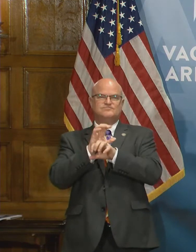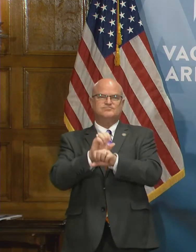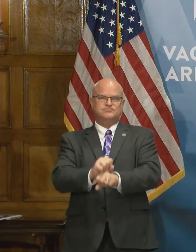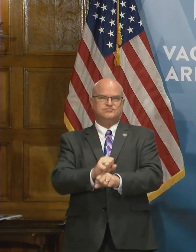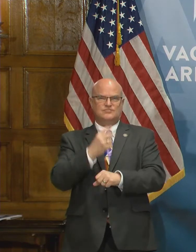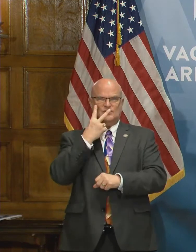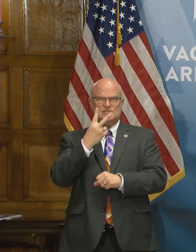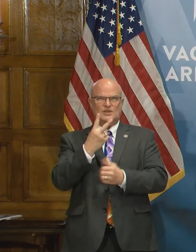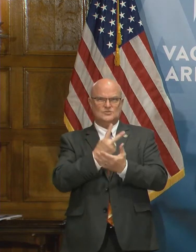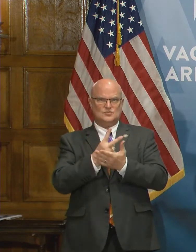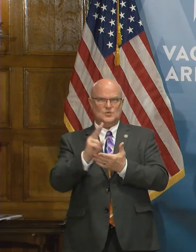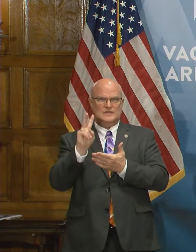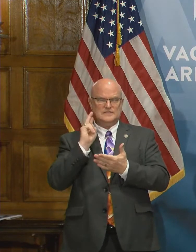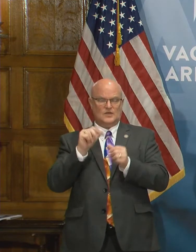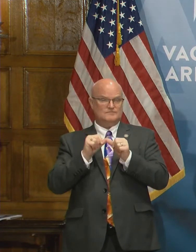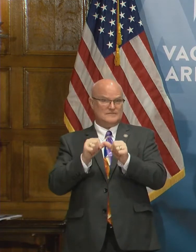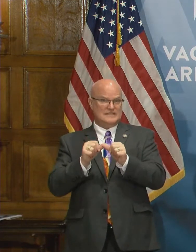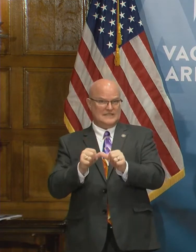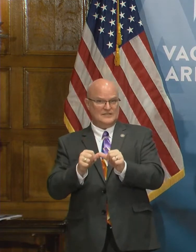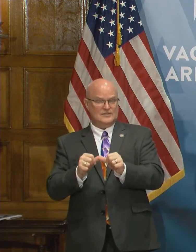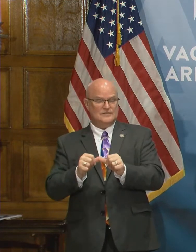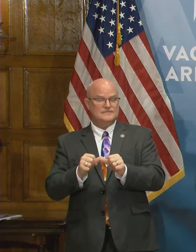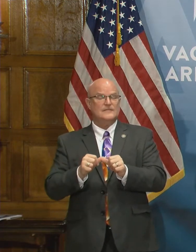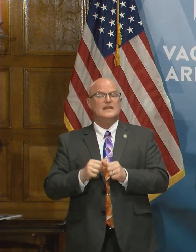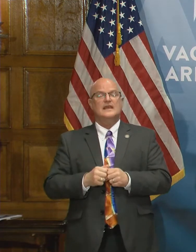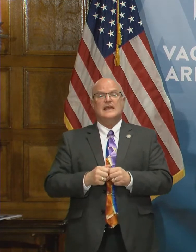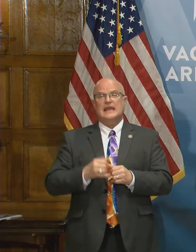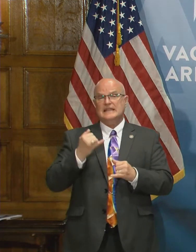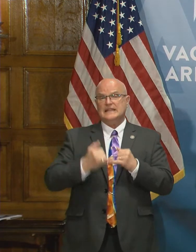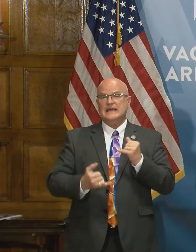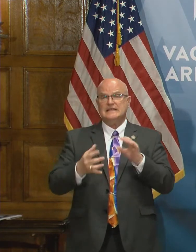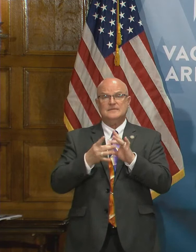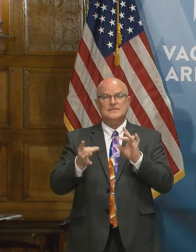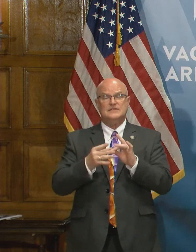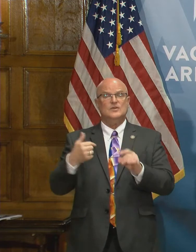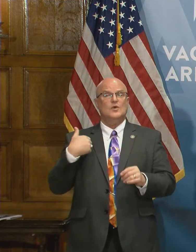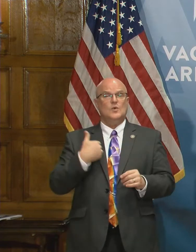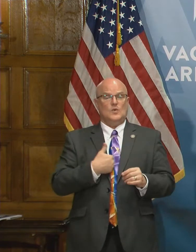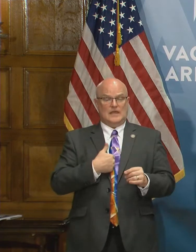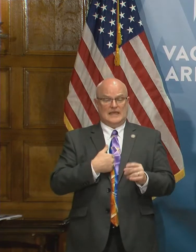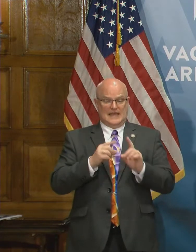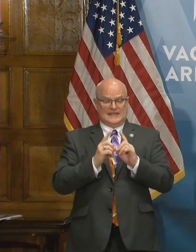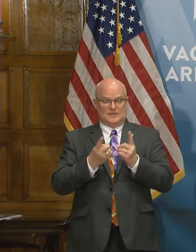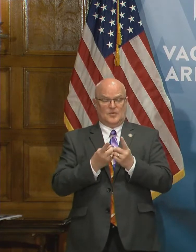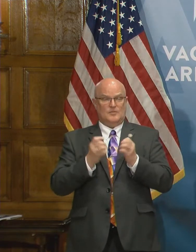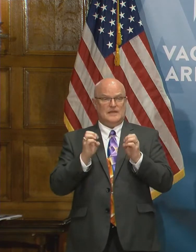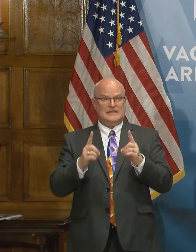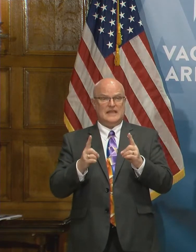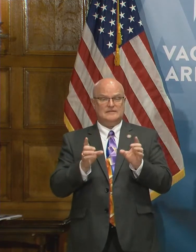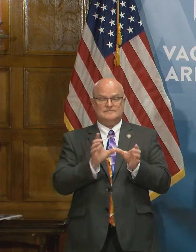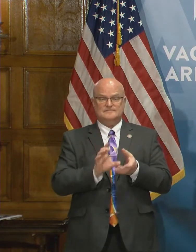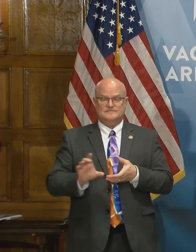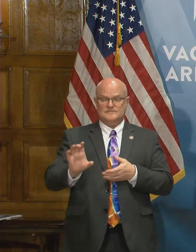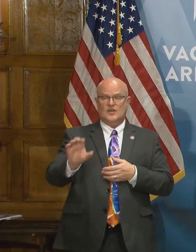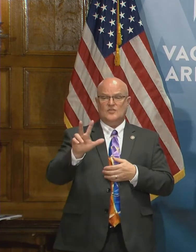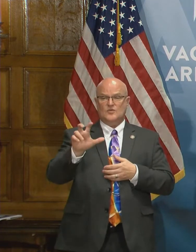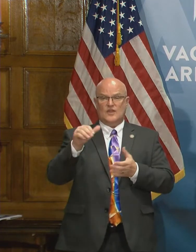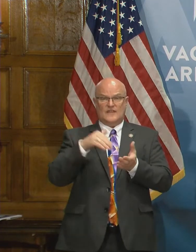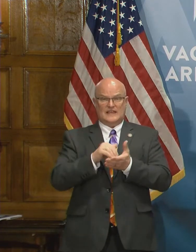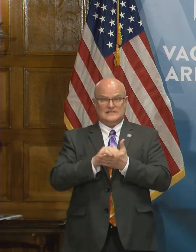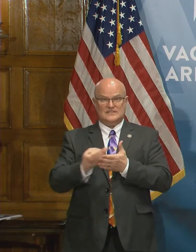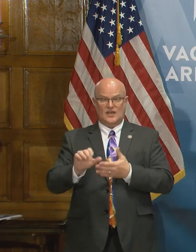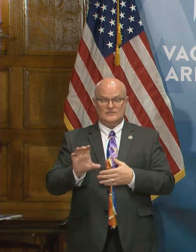seeing 2 weeks ago. And finally, we want to mention that we at the department will be setting aside